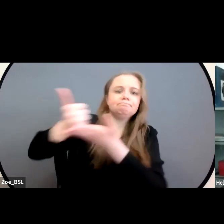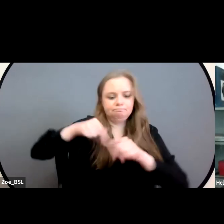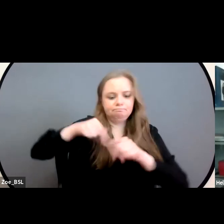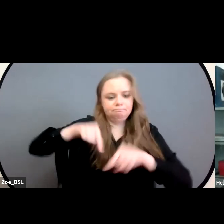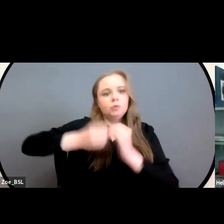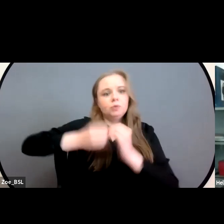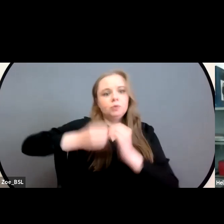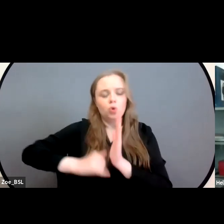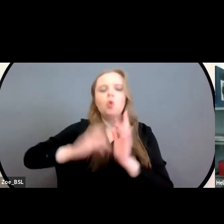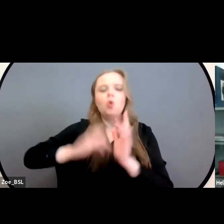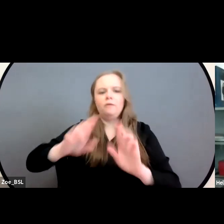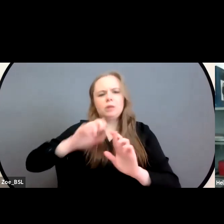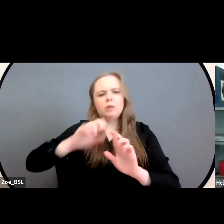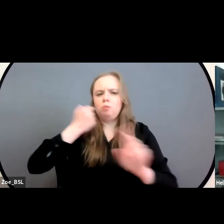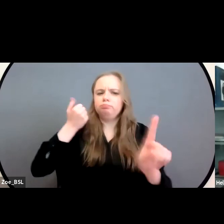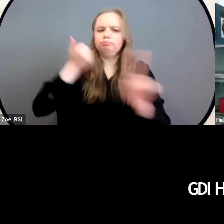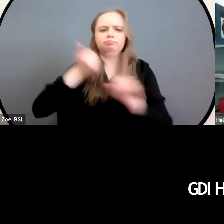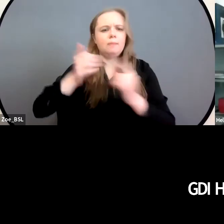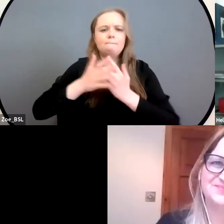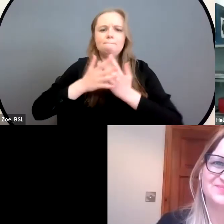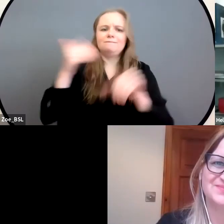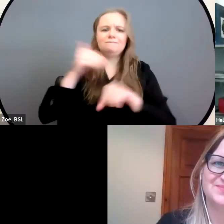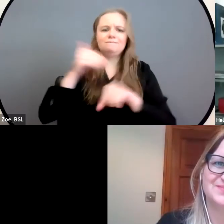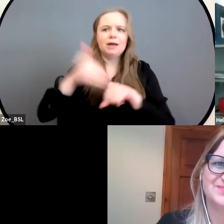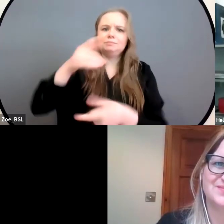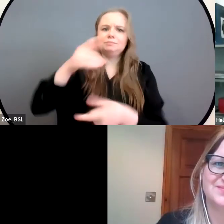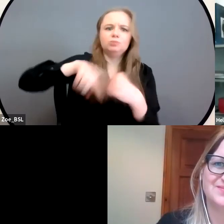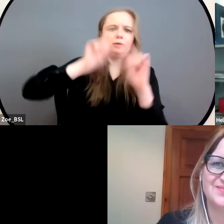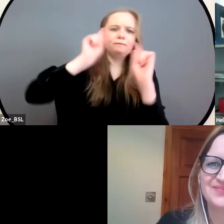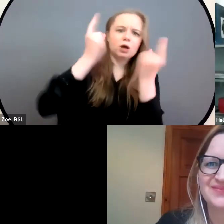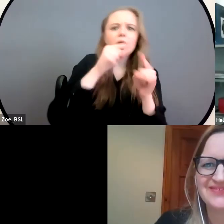the effect that it really deserves to. Thank you.